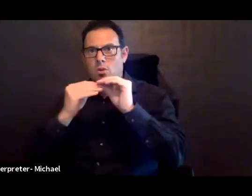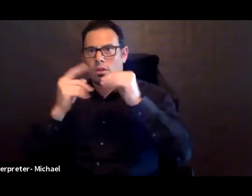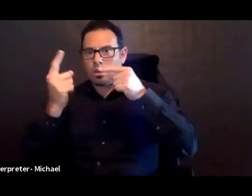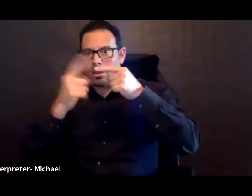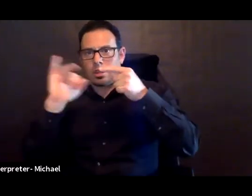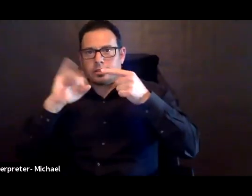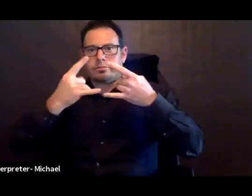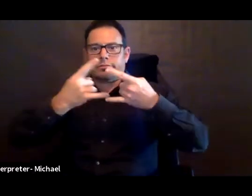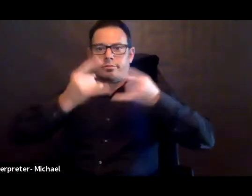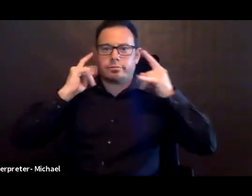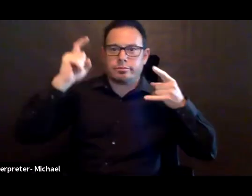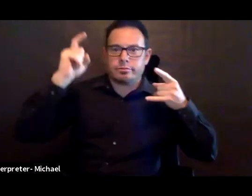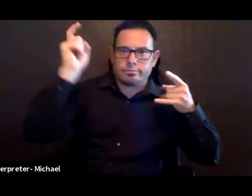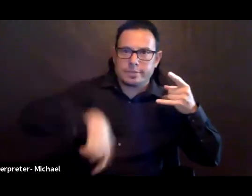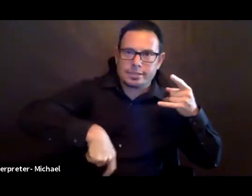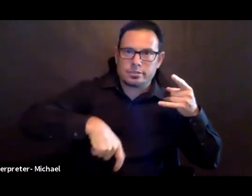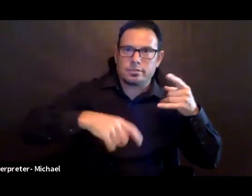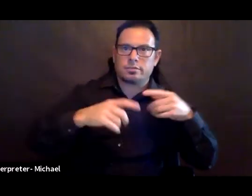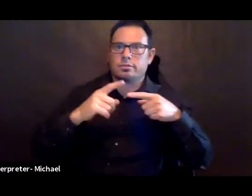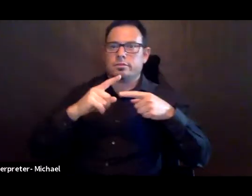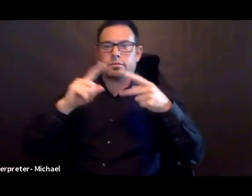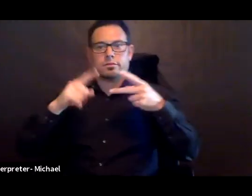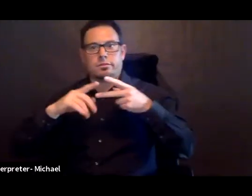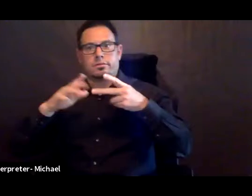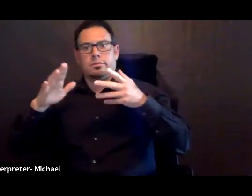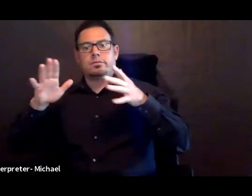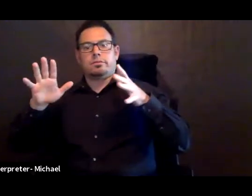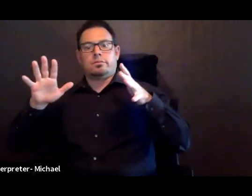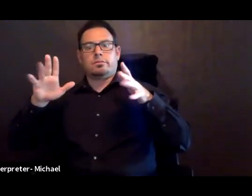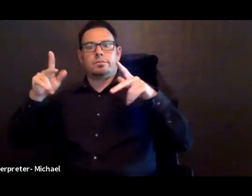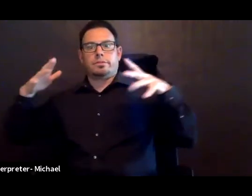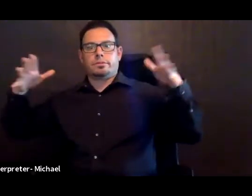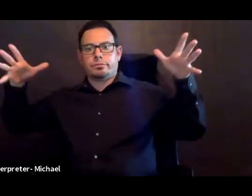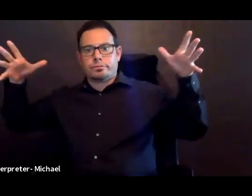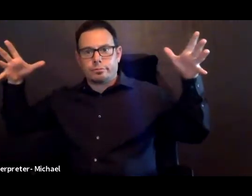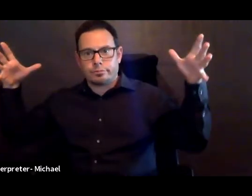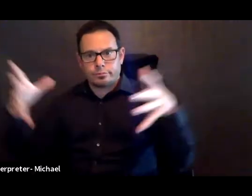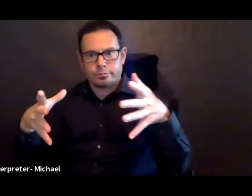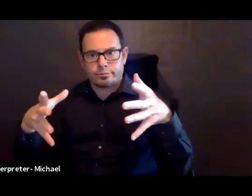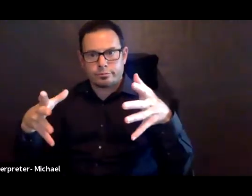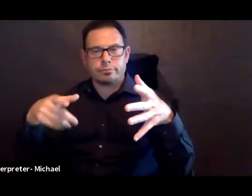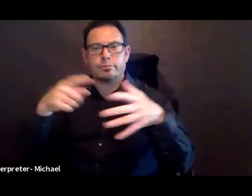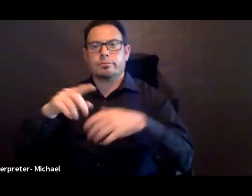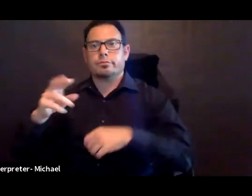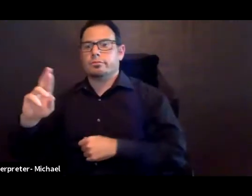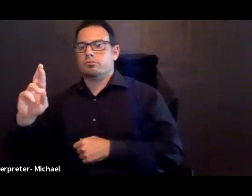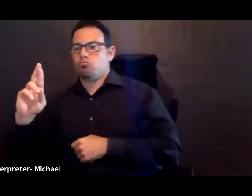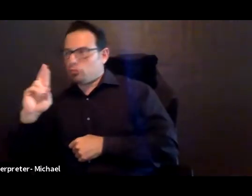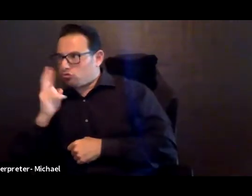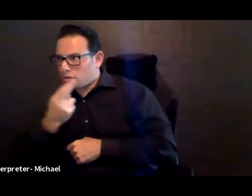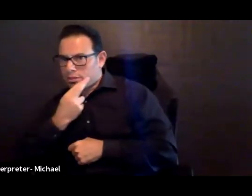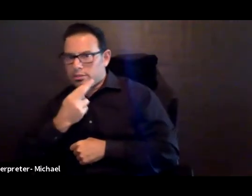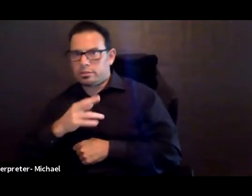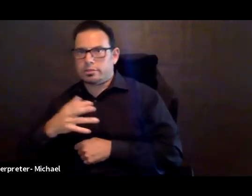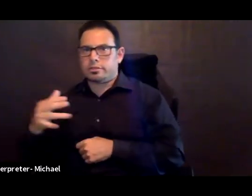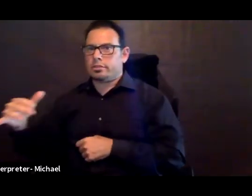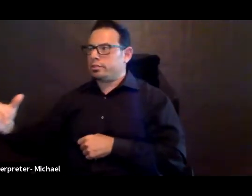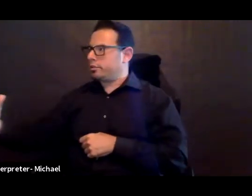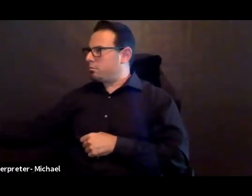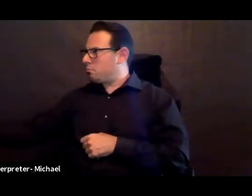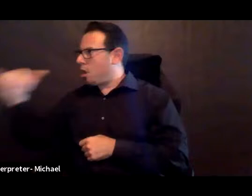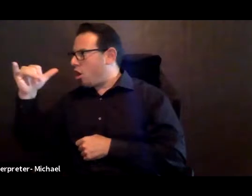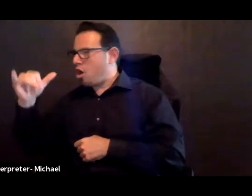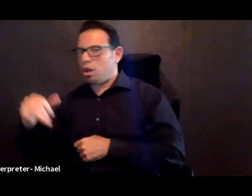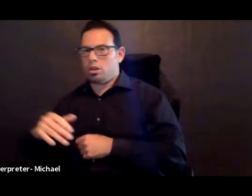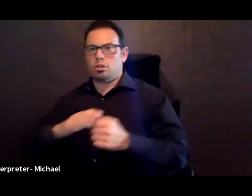public place restrictions, restaurants, bars, and additional school closures. This is a bit following along the line or